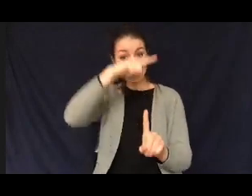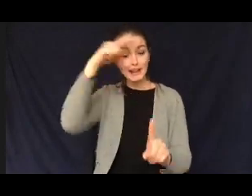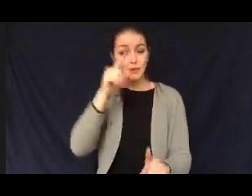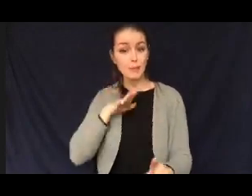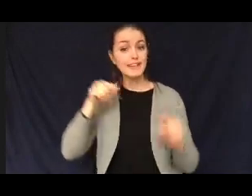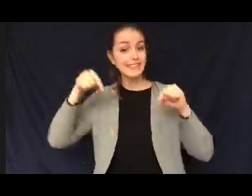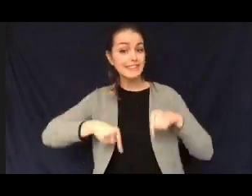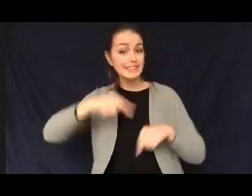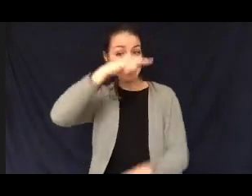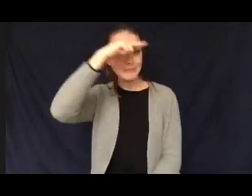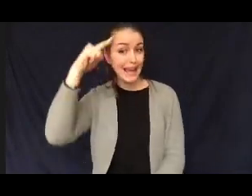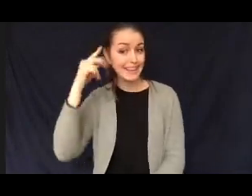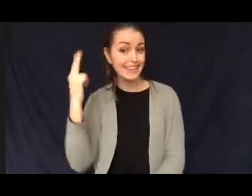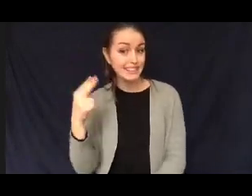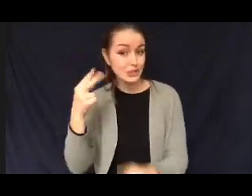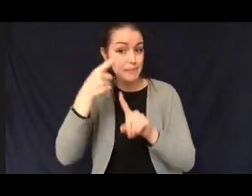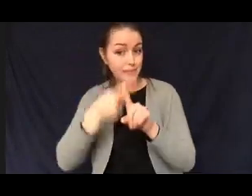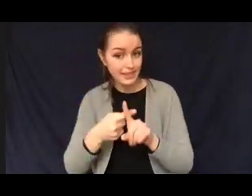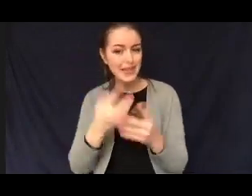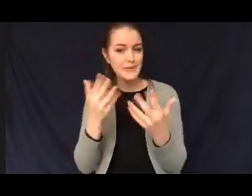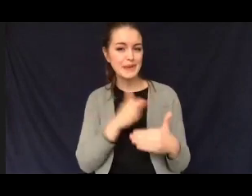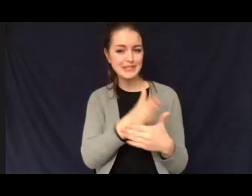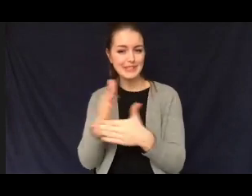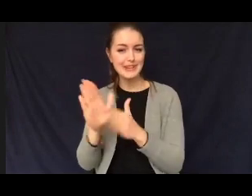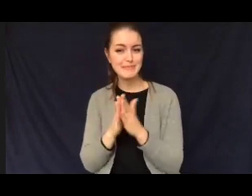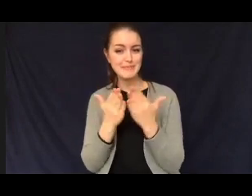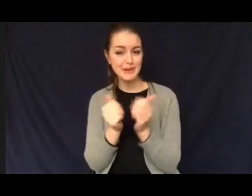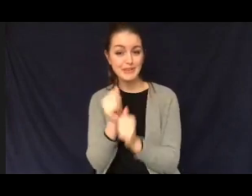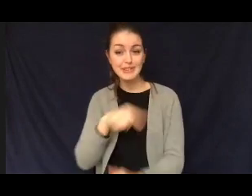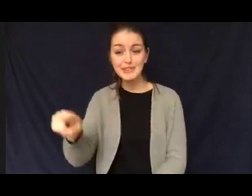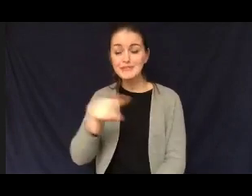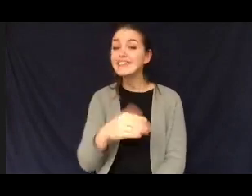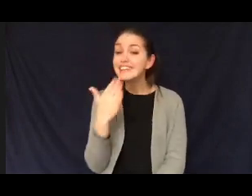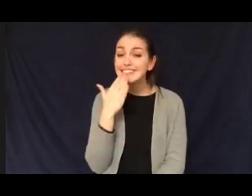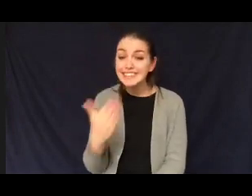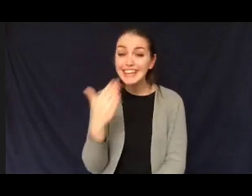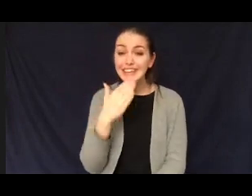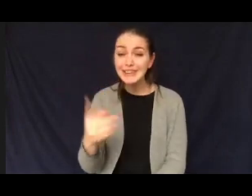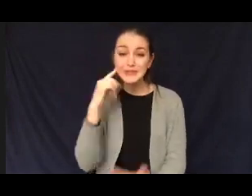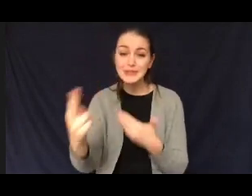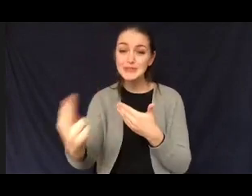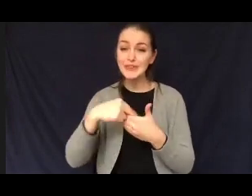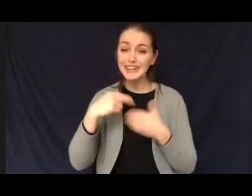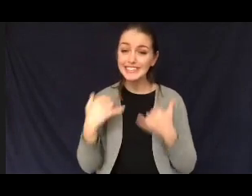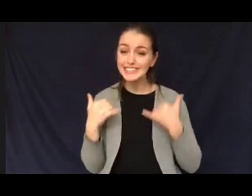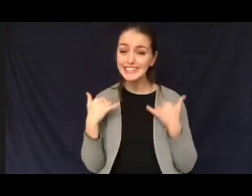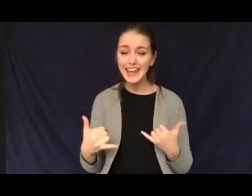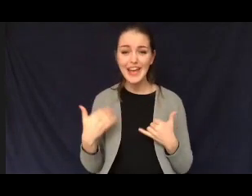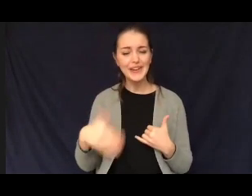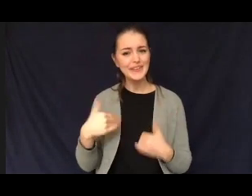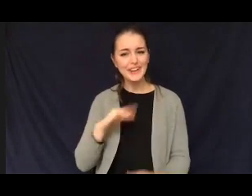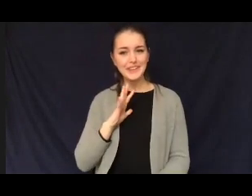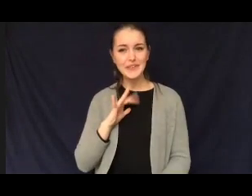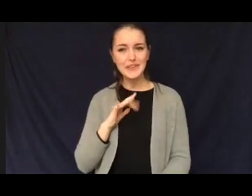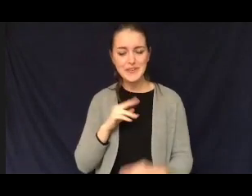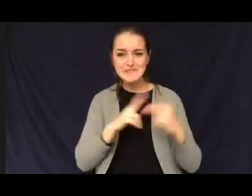month is Black History Month, I really wanted to share that book with you. Thank you so much for joining me today. What a cool